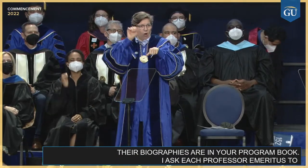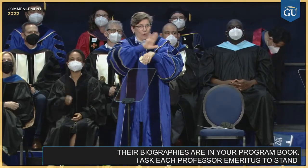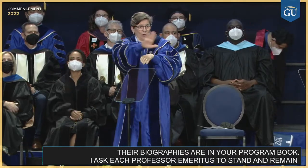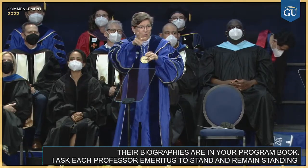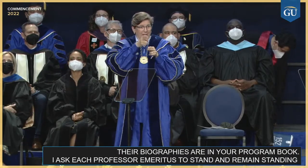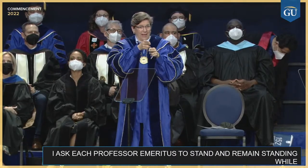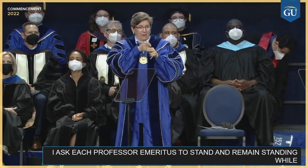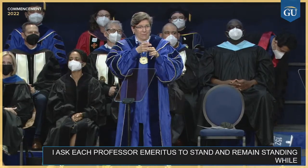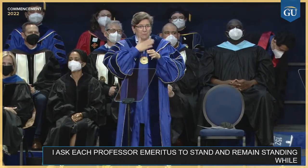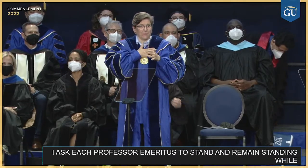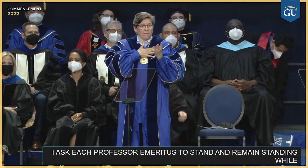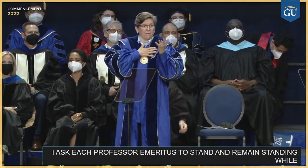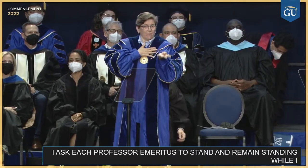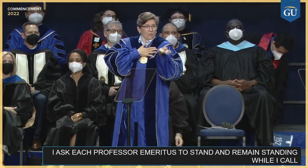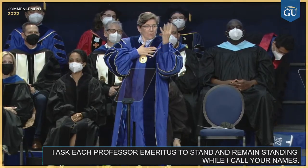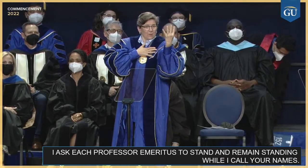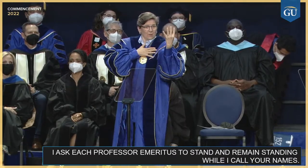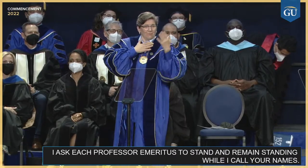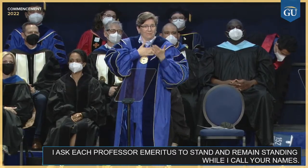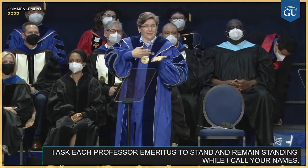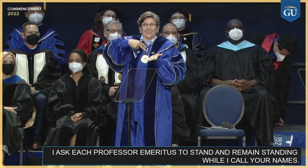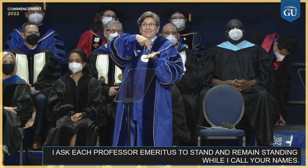while I call your names.